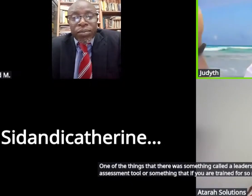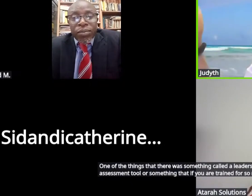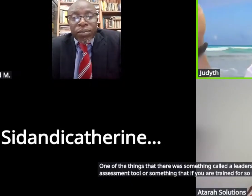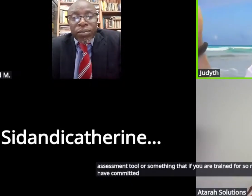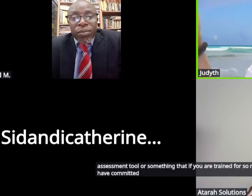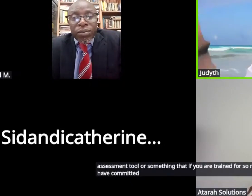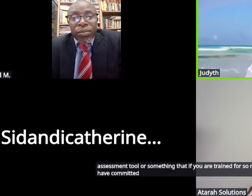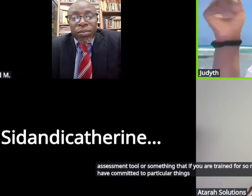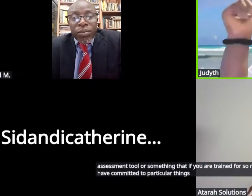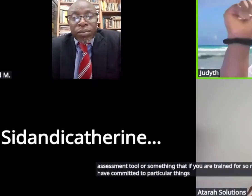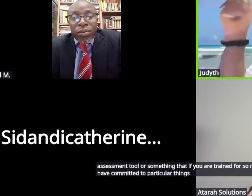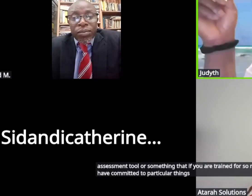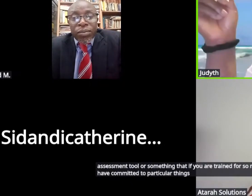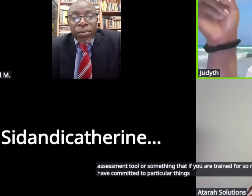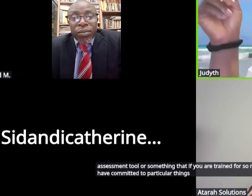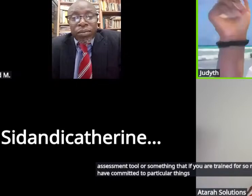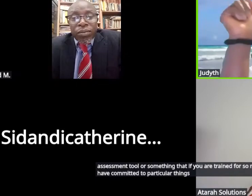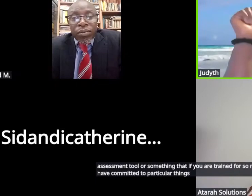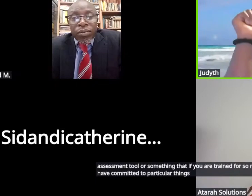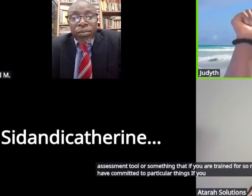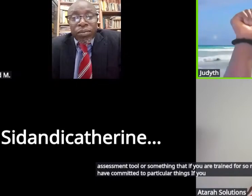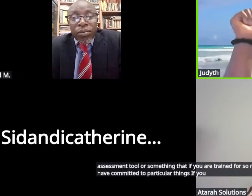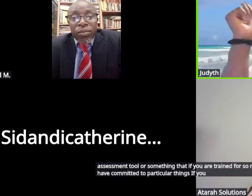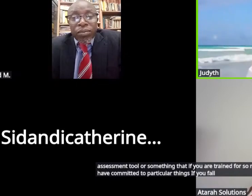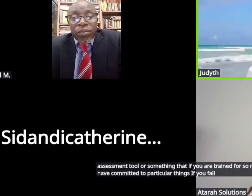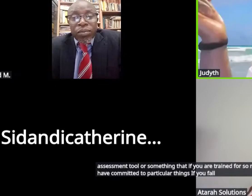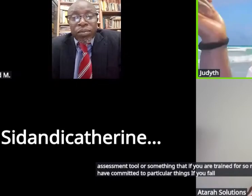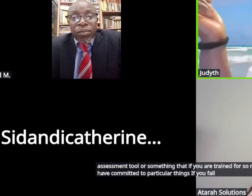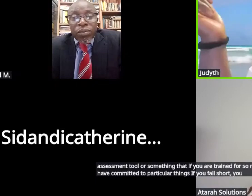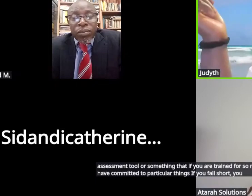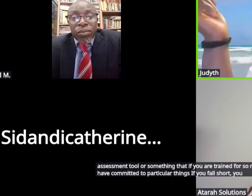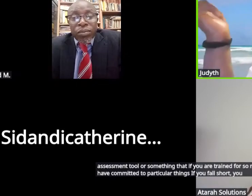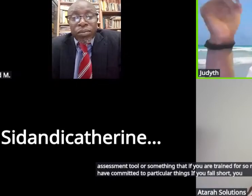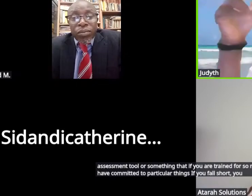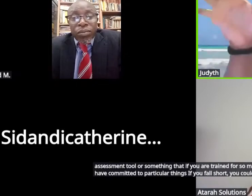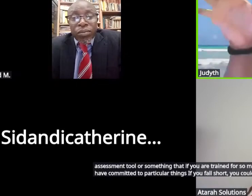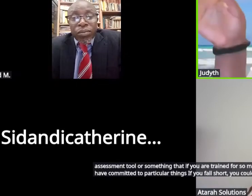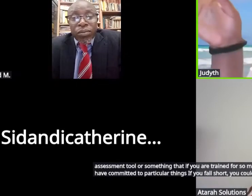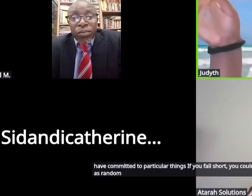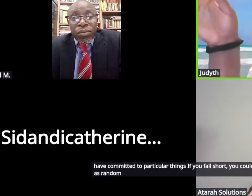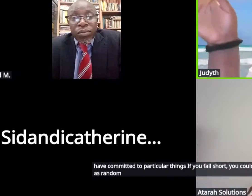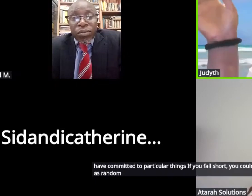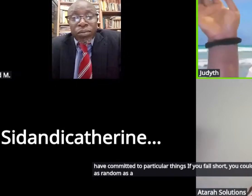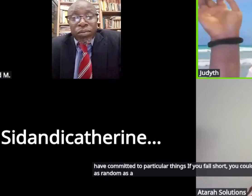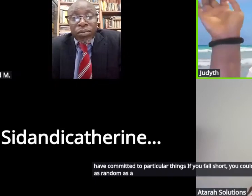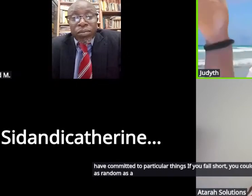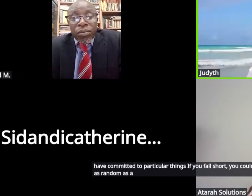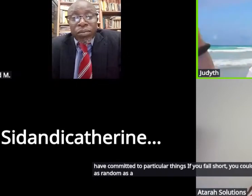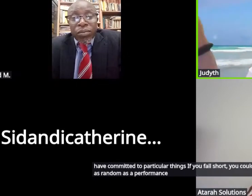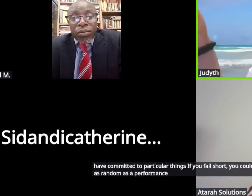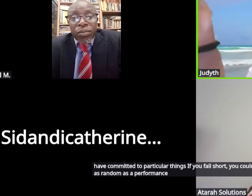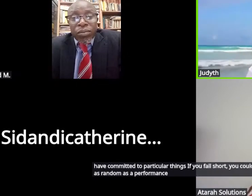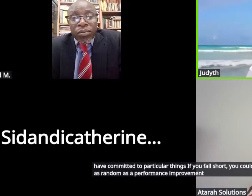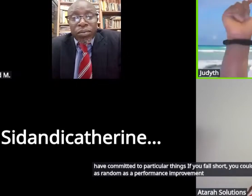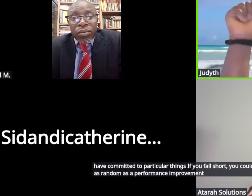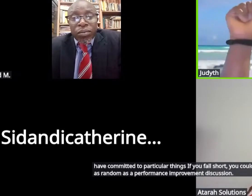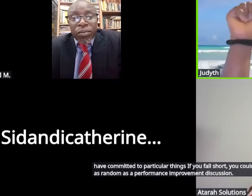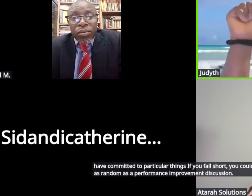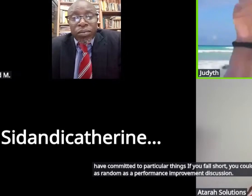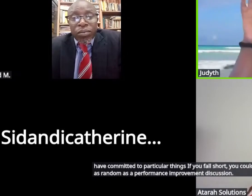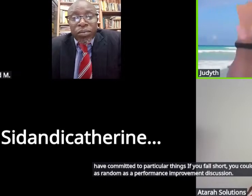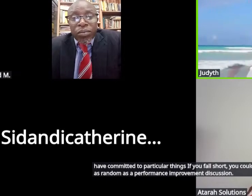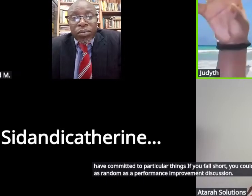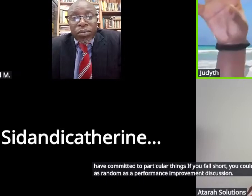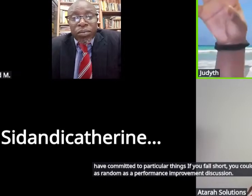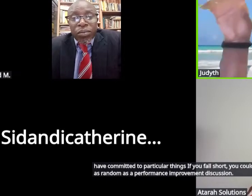particular things. If you fall short, you could have something as random as a performance improvement discussion.